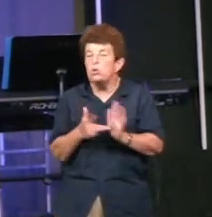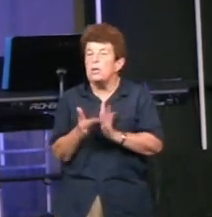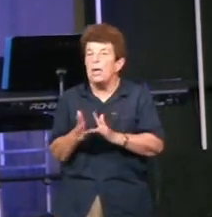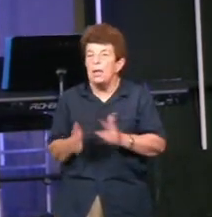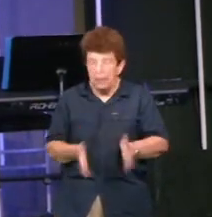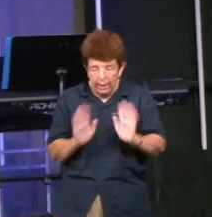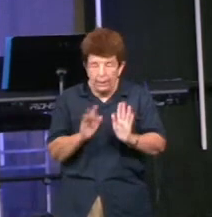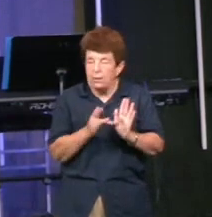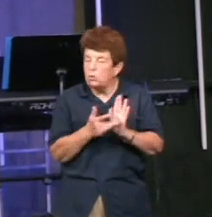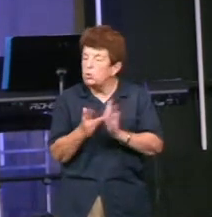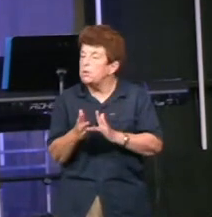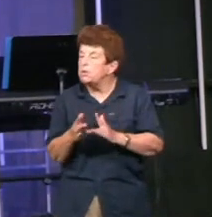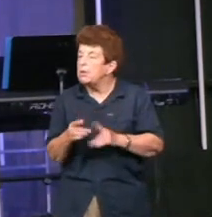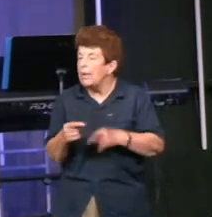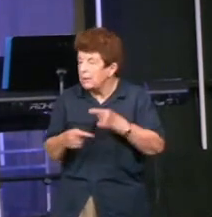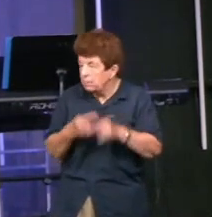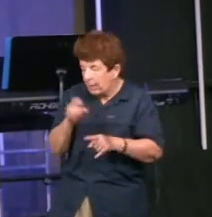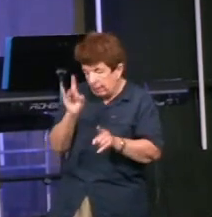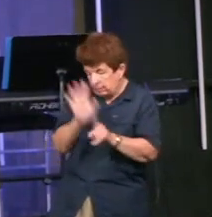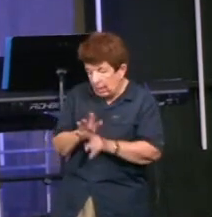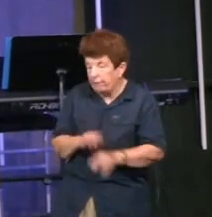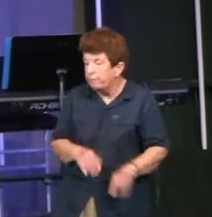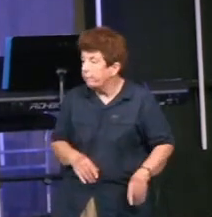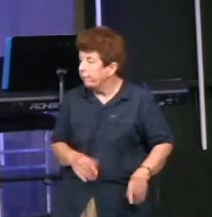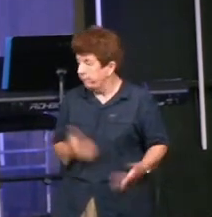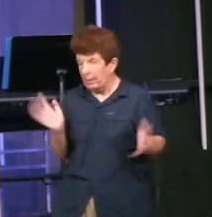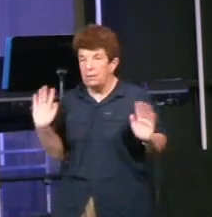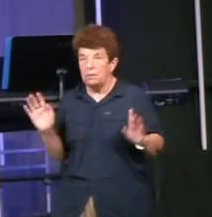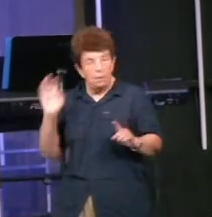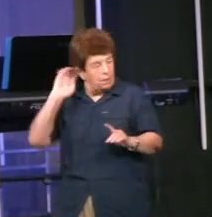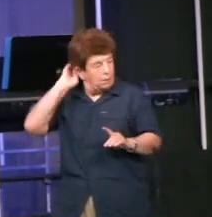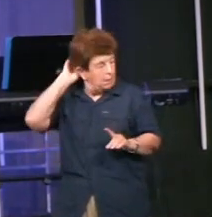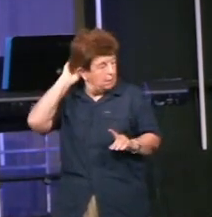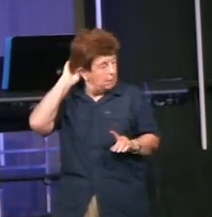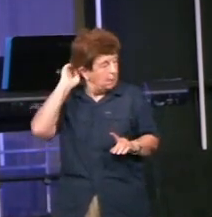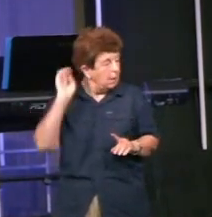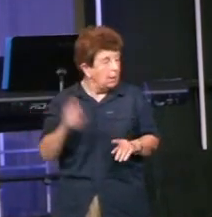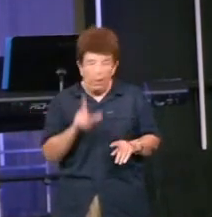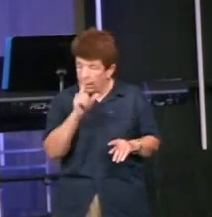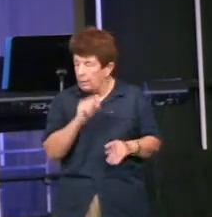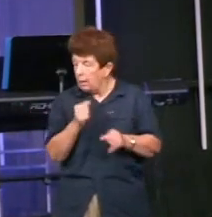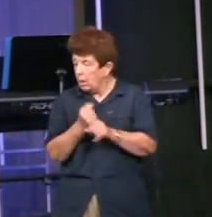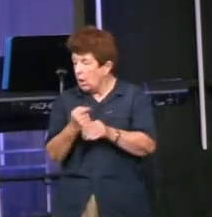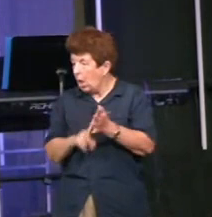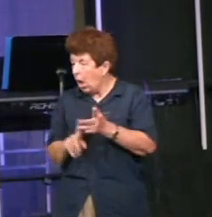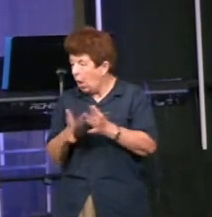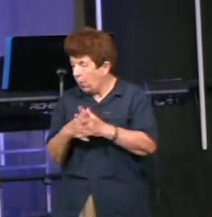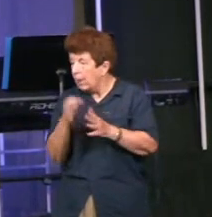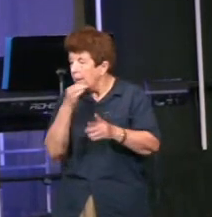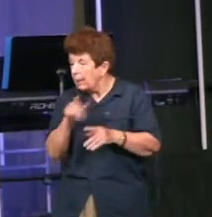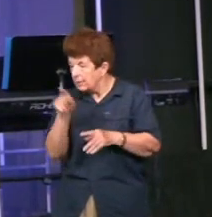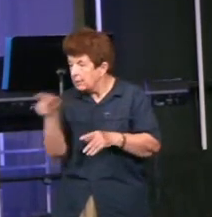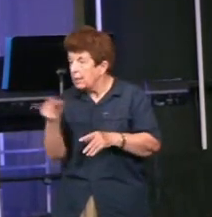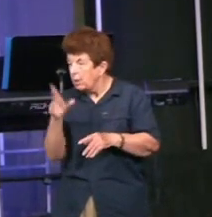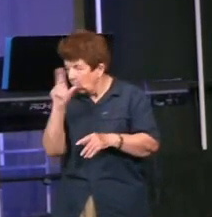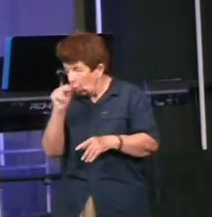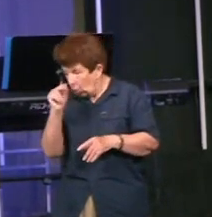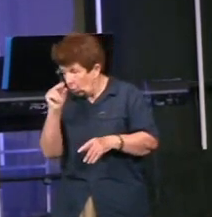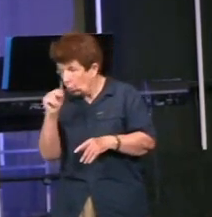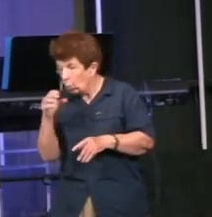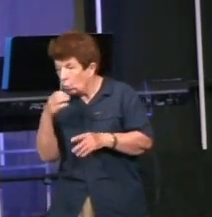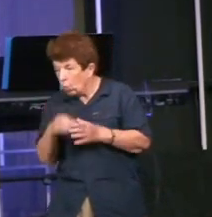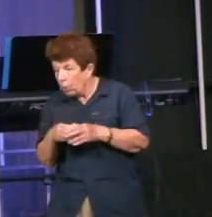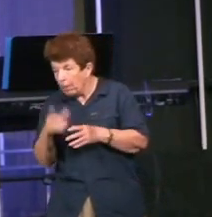Jesus describe himself. And so as I said, the Glow Kids and the youth group, they've been going through this for the last little